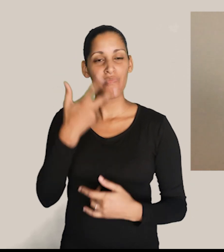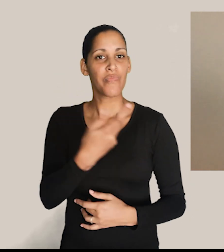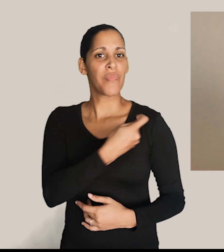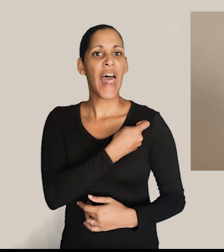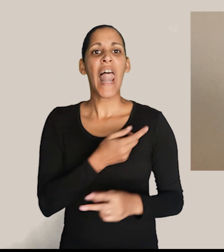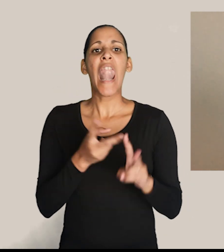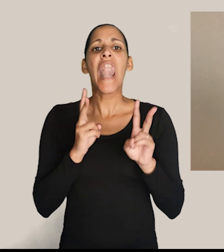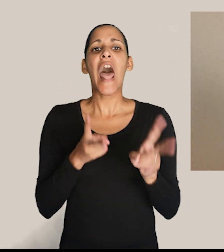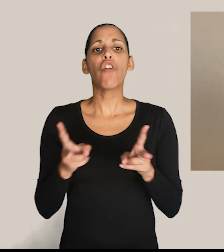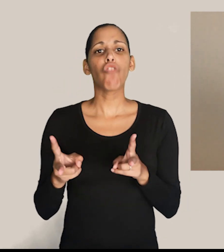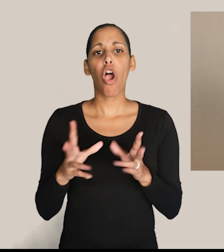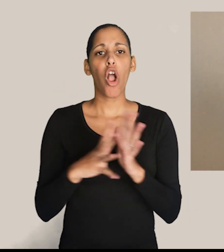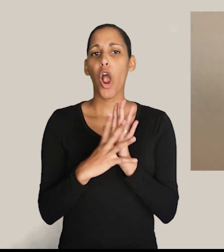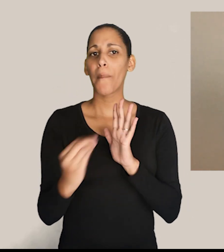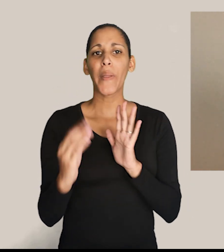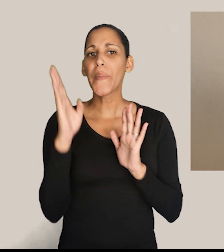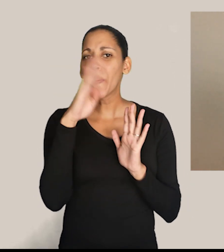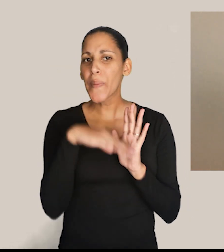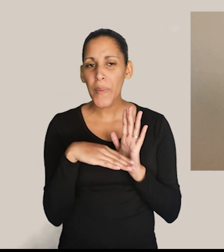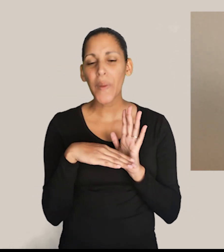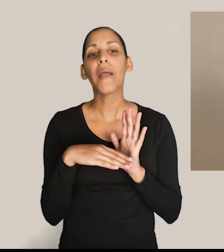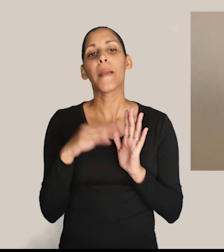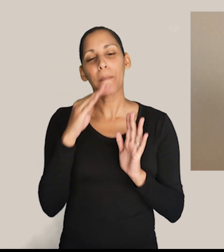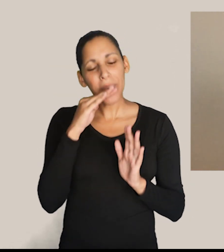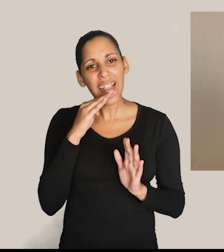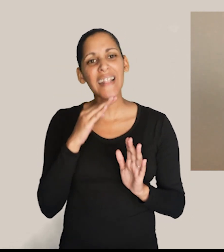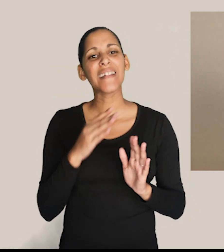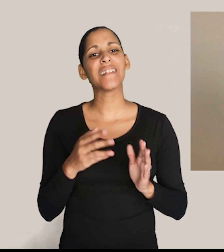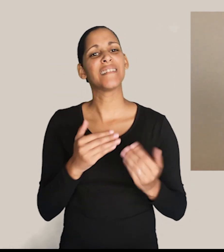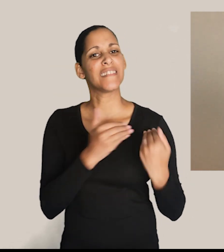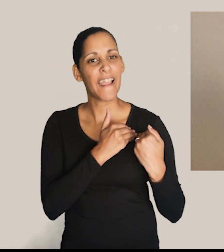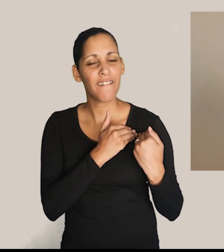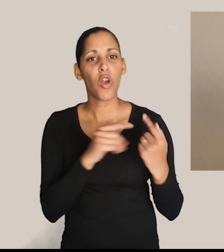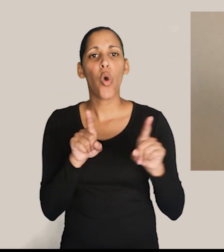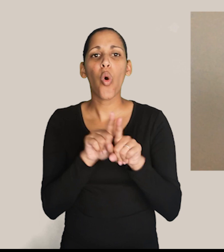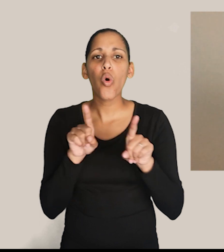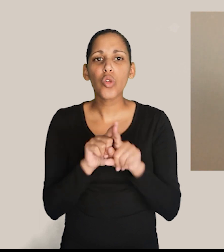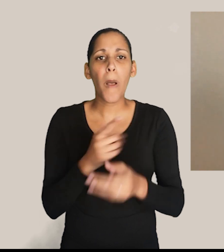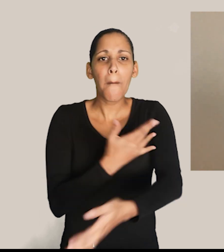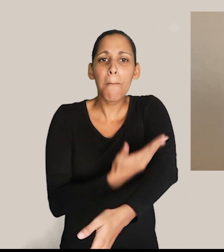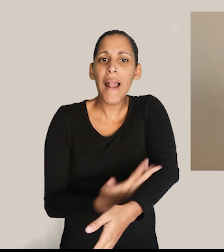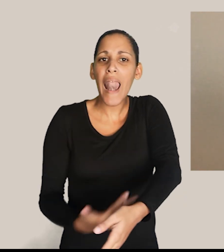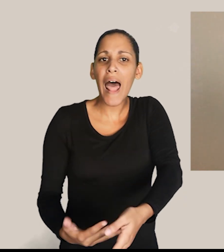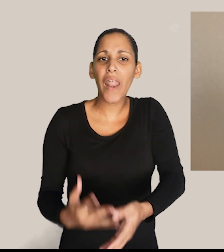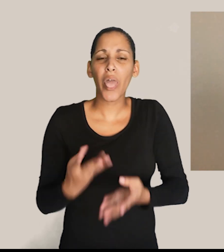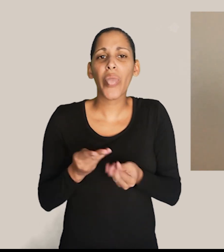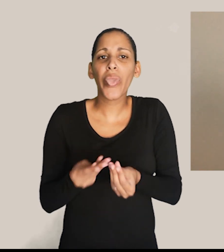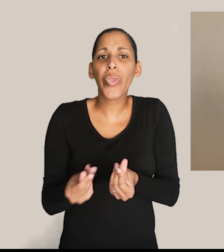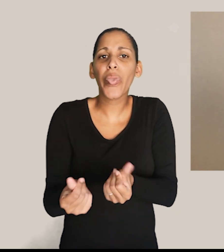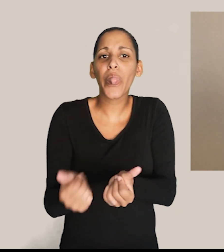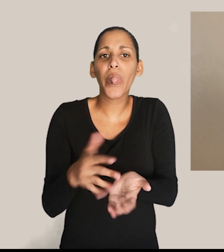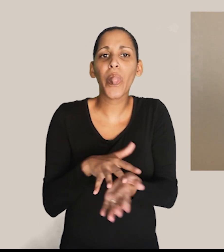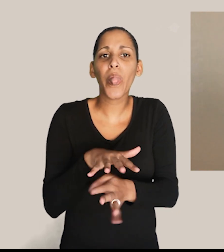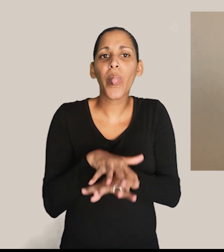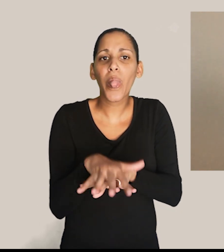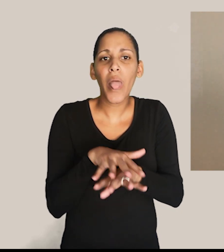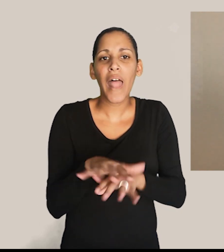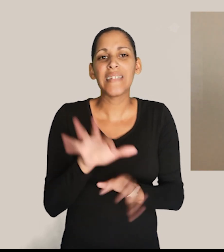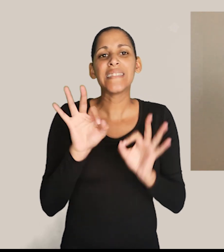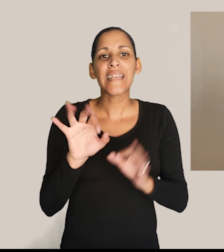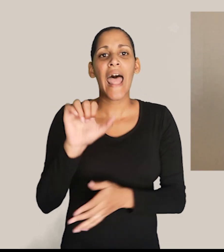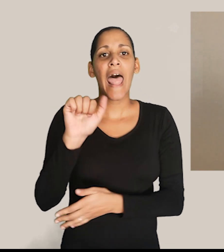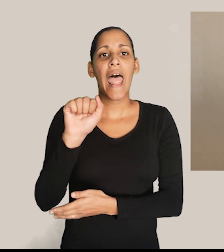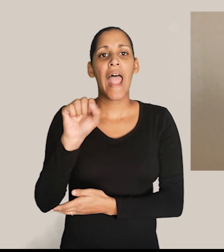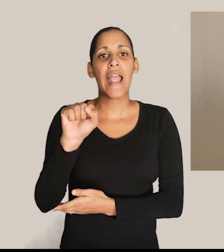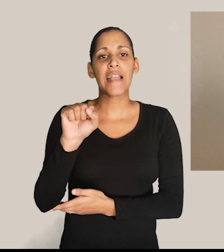an active copy of the virus, and thus it is safe. Taking blood thinning medication, furthermore, like